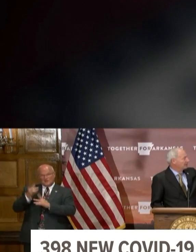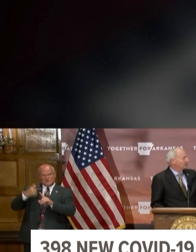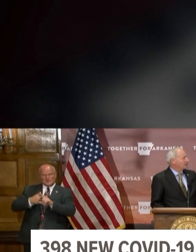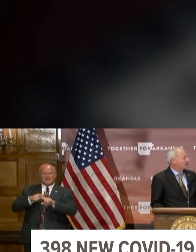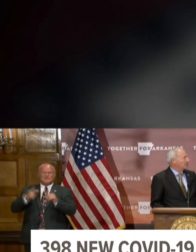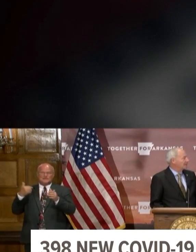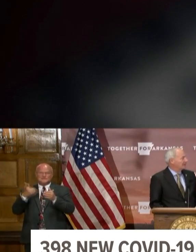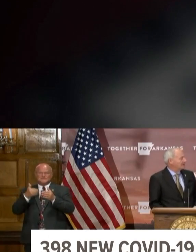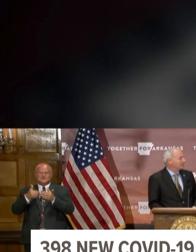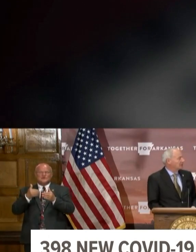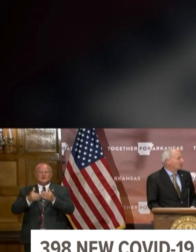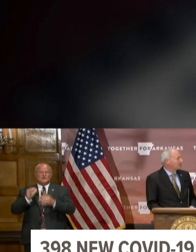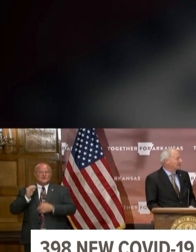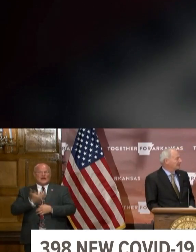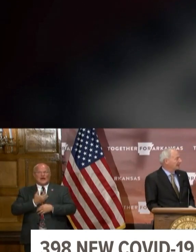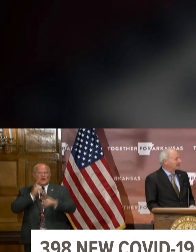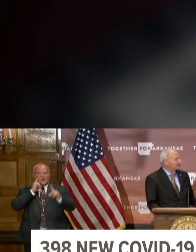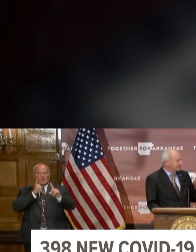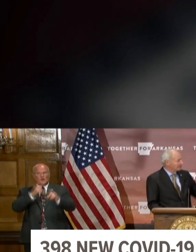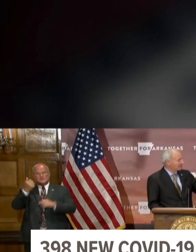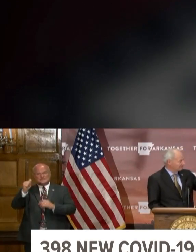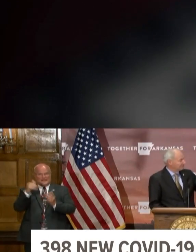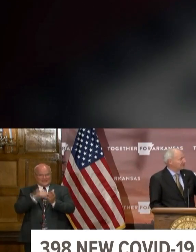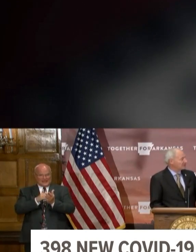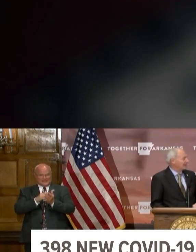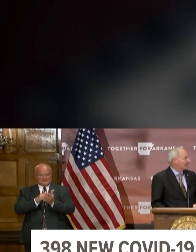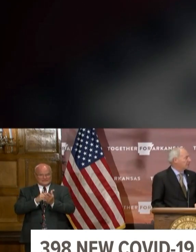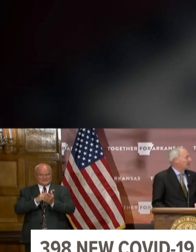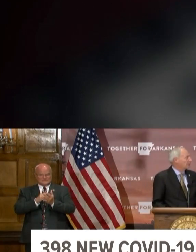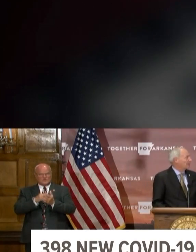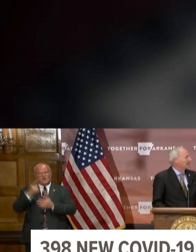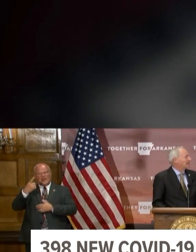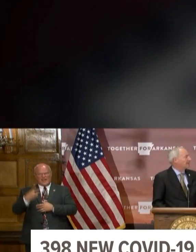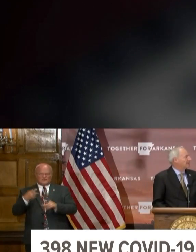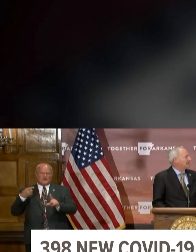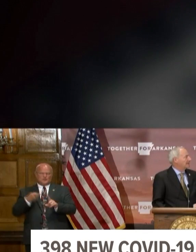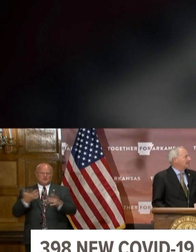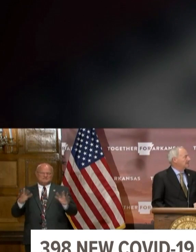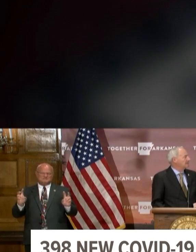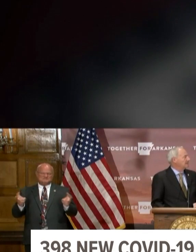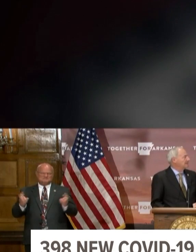we're getting close to our goal of 10,000, or at least to the halfway point.